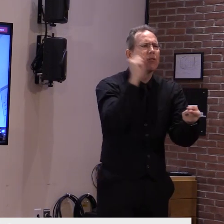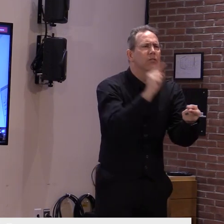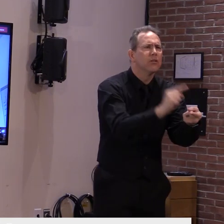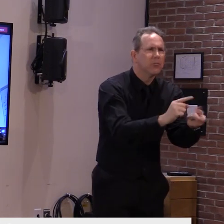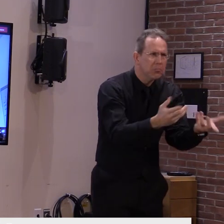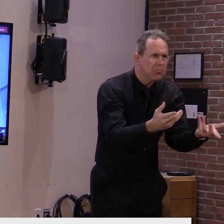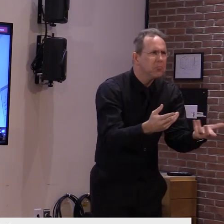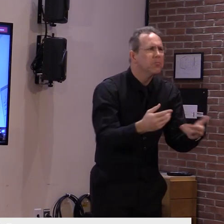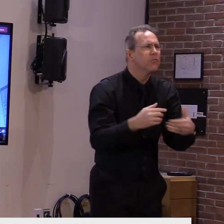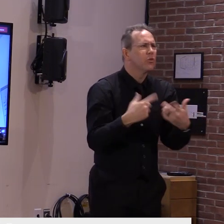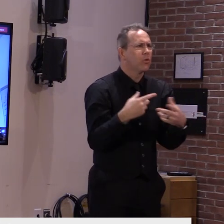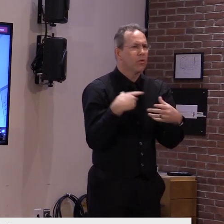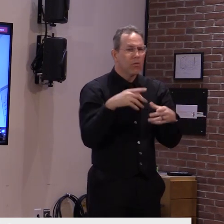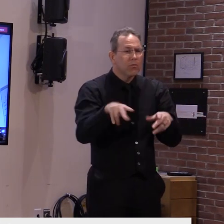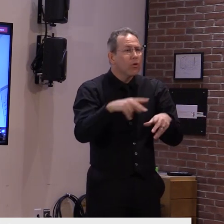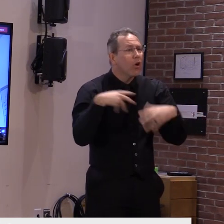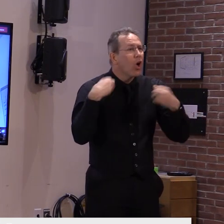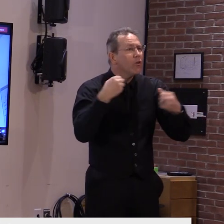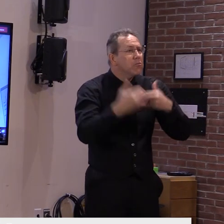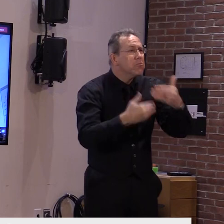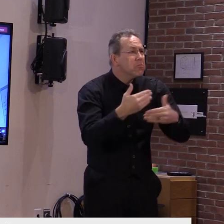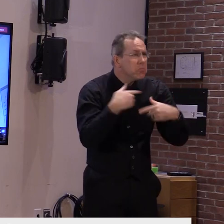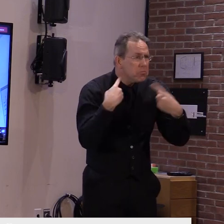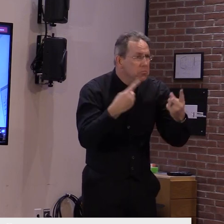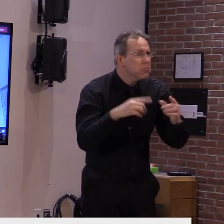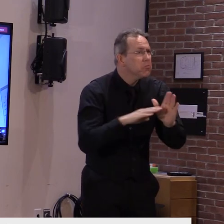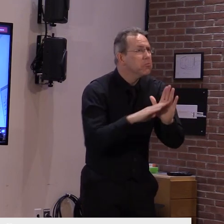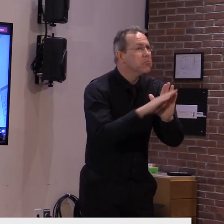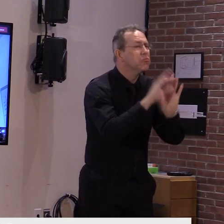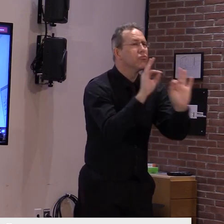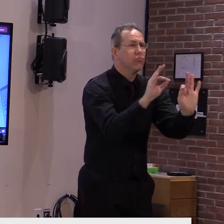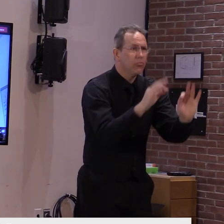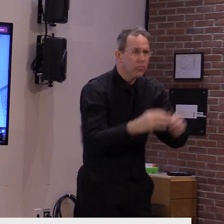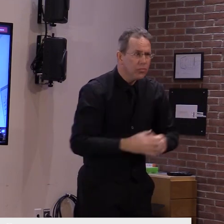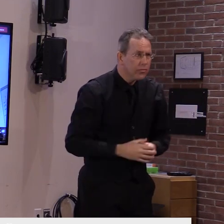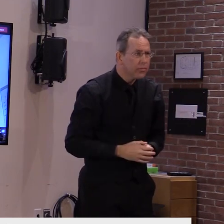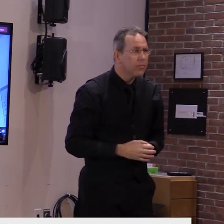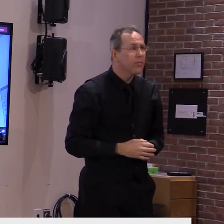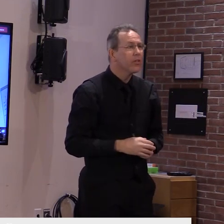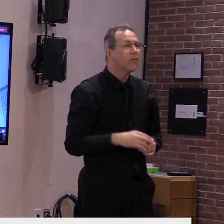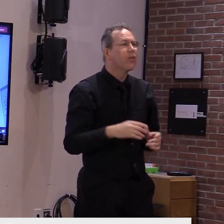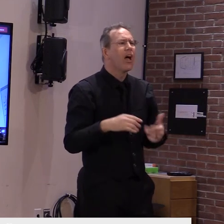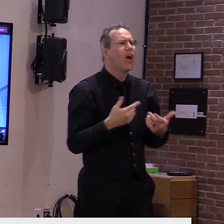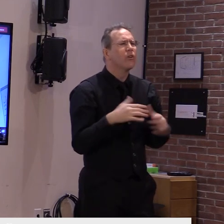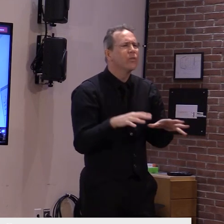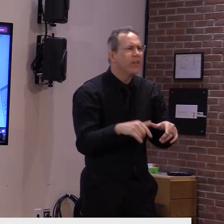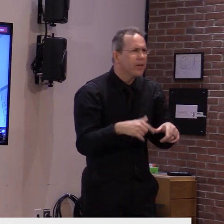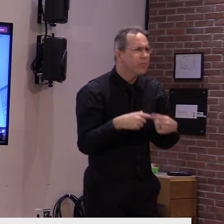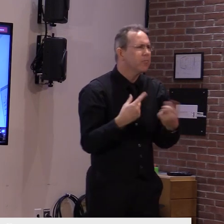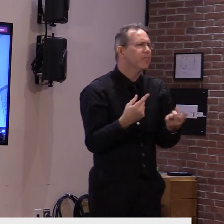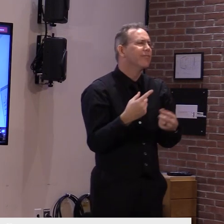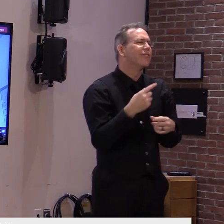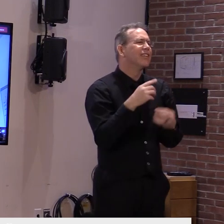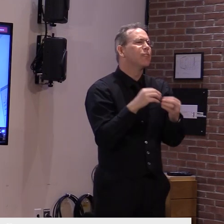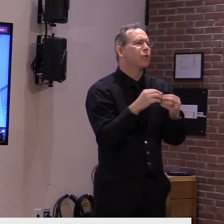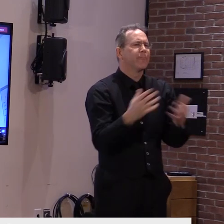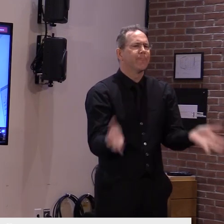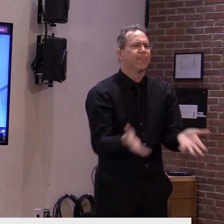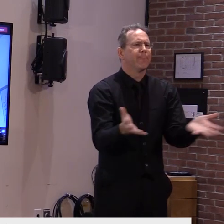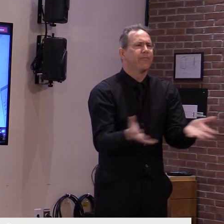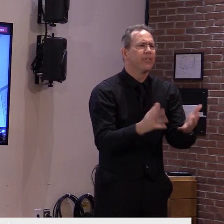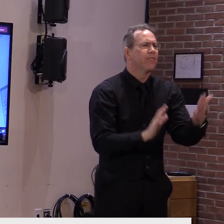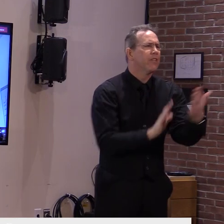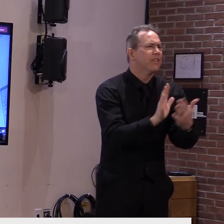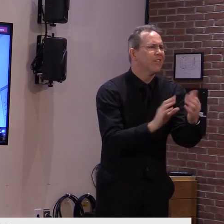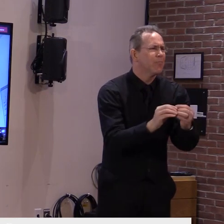work. To make progress towards our goal of mitigating the impact, we need to implement more in-person contact with students. This